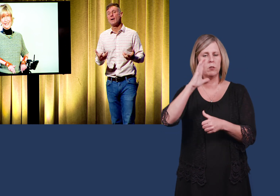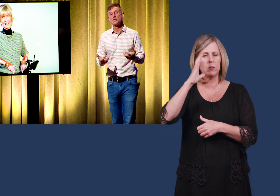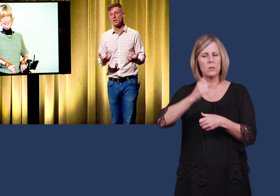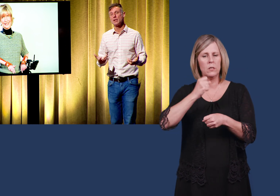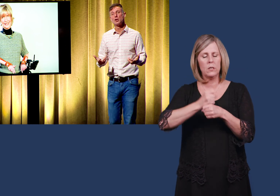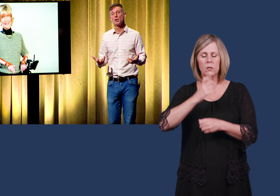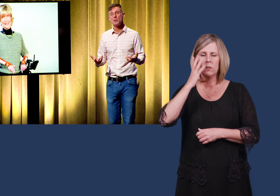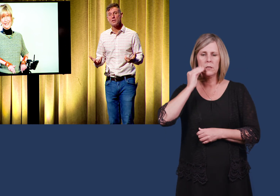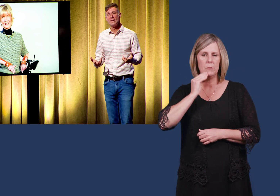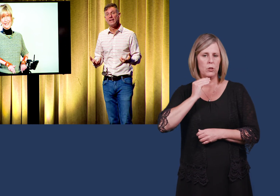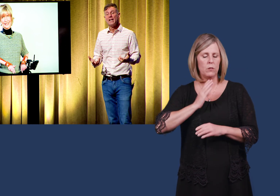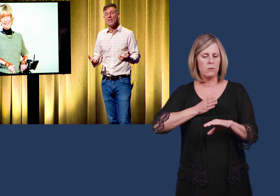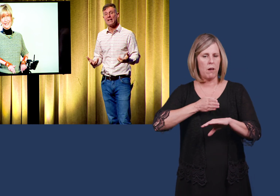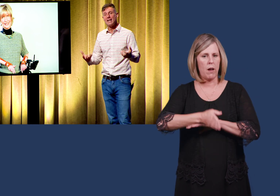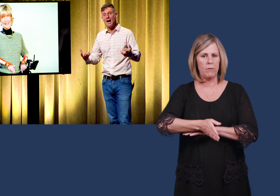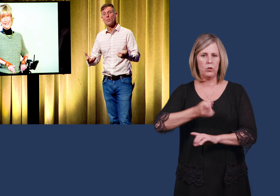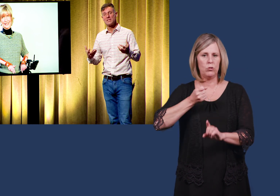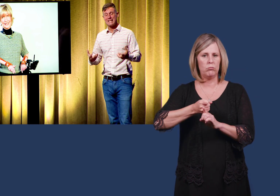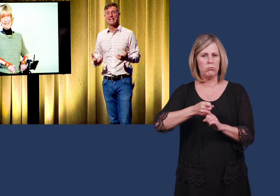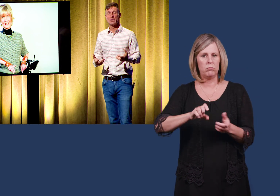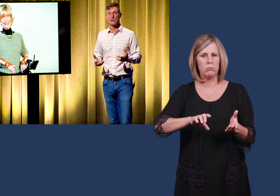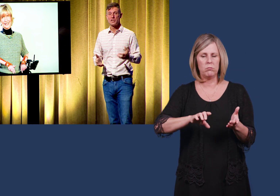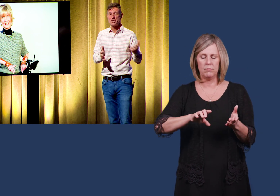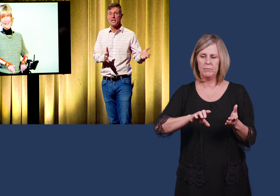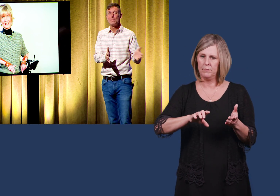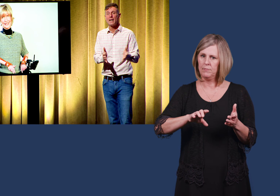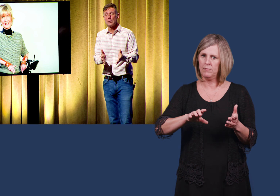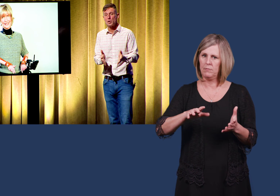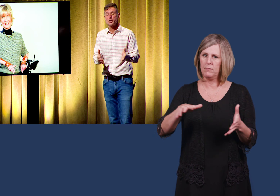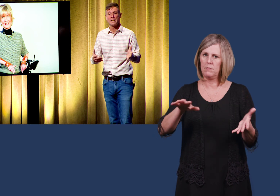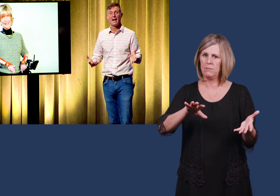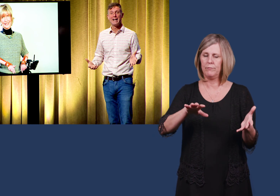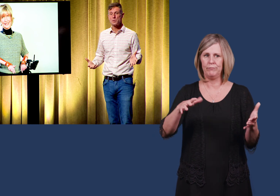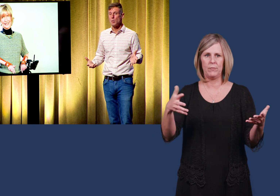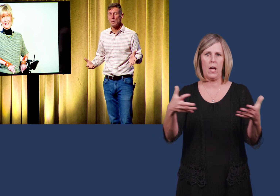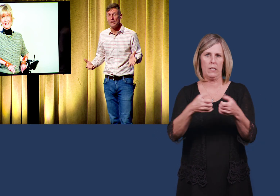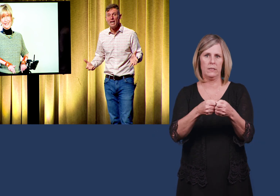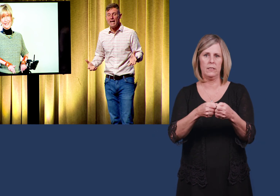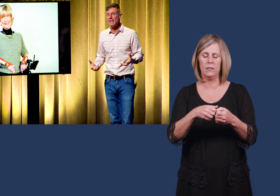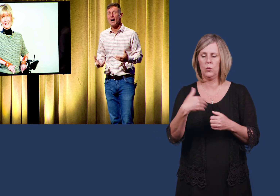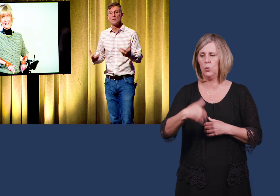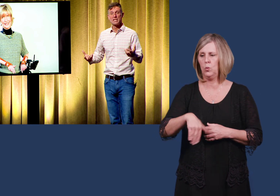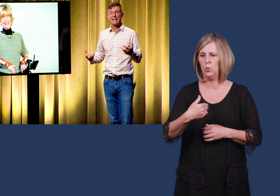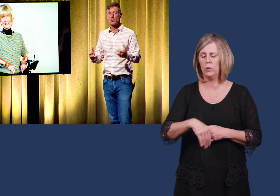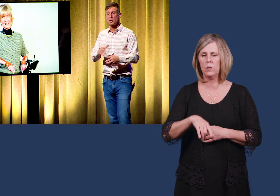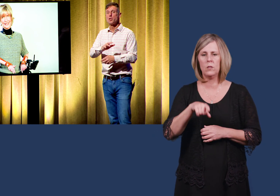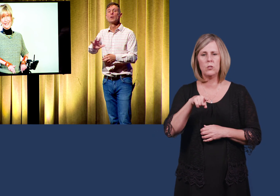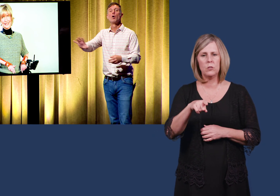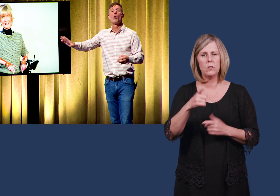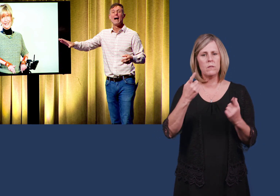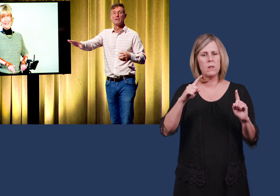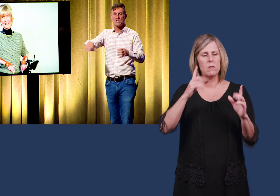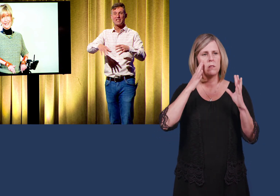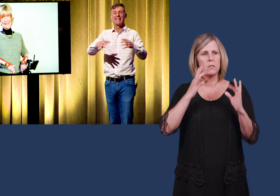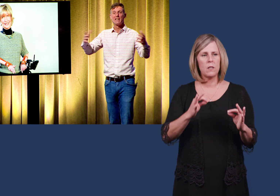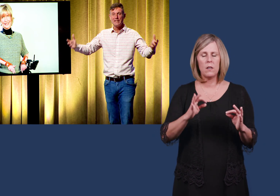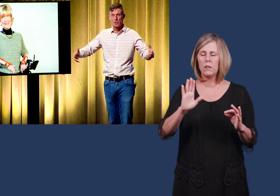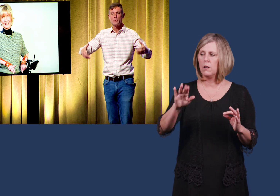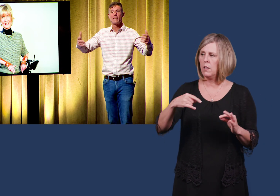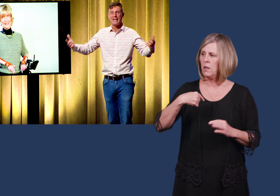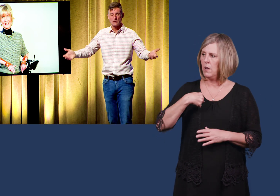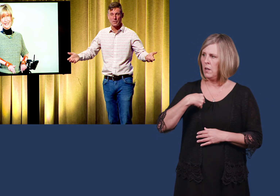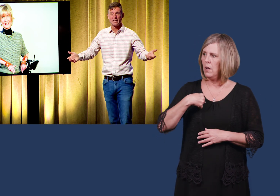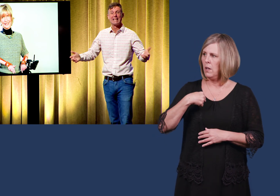she comes to the conclusion that God wants to heal her. See, she had become a Christian in high school, and God wants to heal her. So she would go around to these